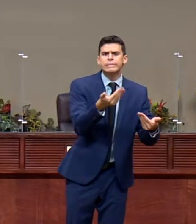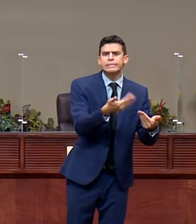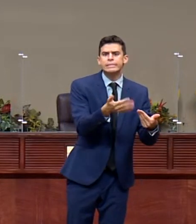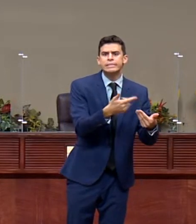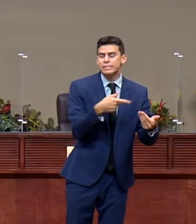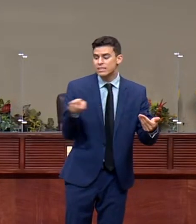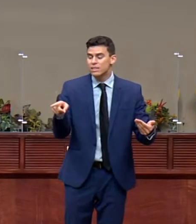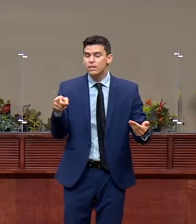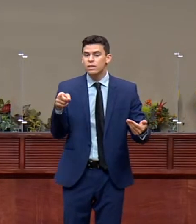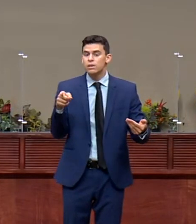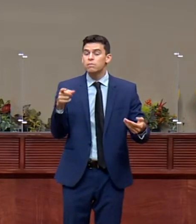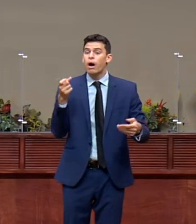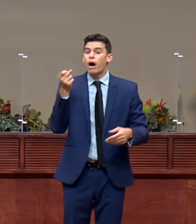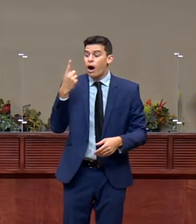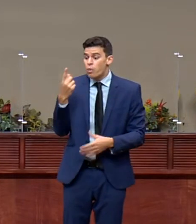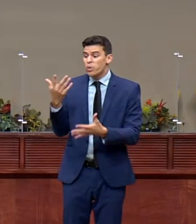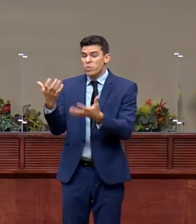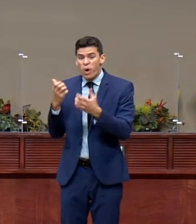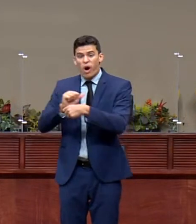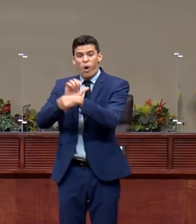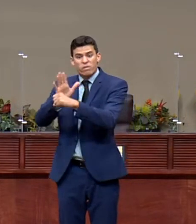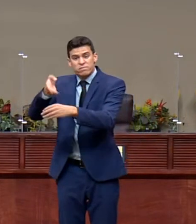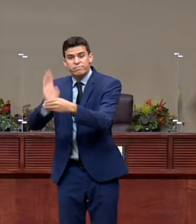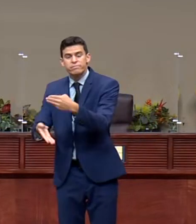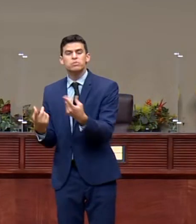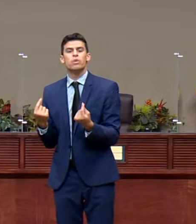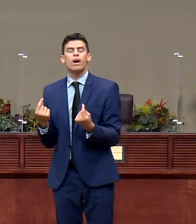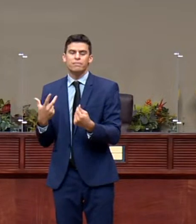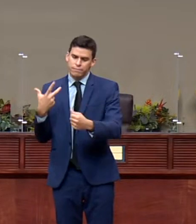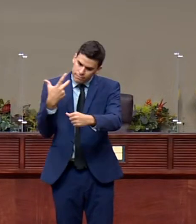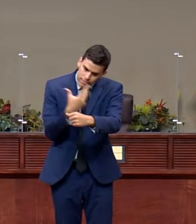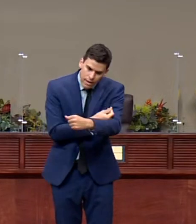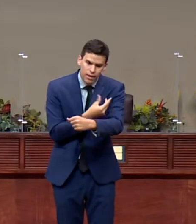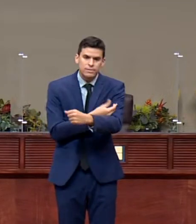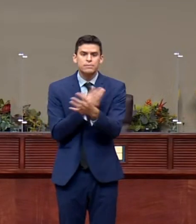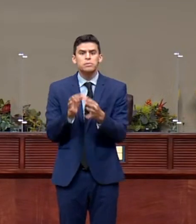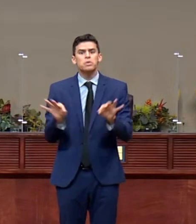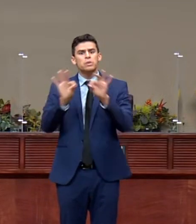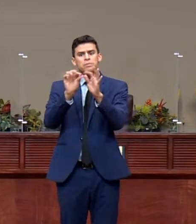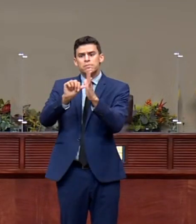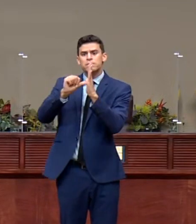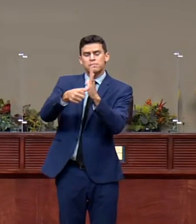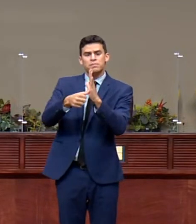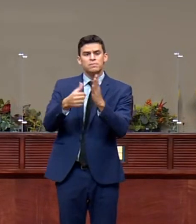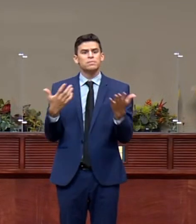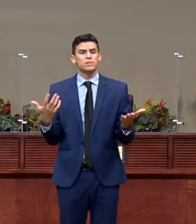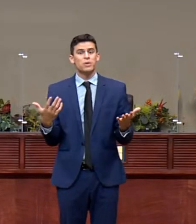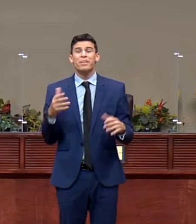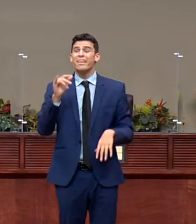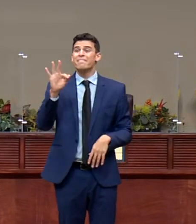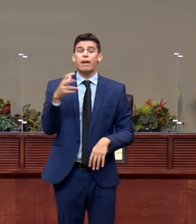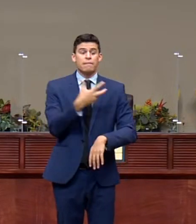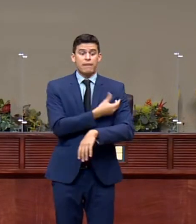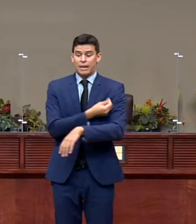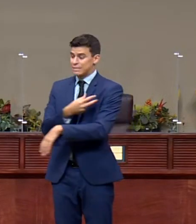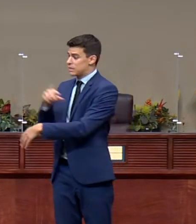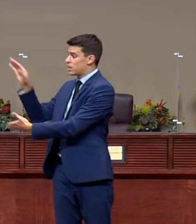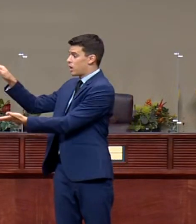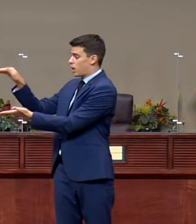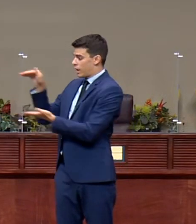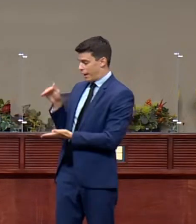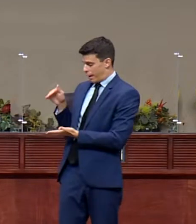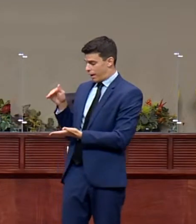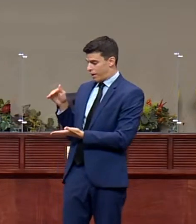But for this to work, we've got to get people vaccinated. Vaccines in vials don't help anybody, right? Vaccines have to go